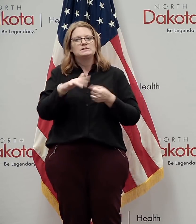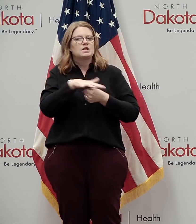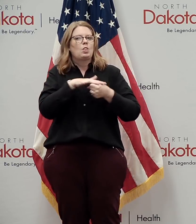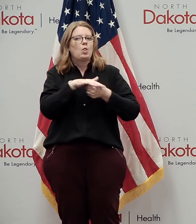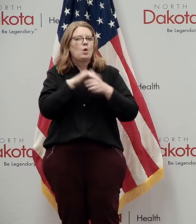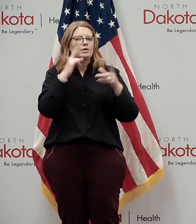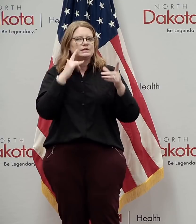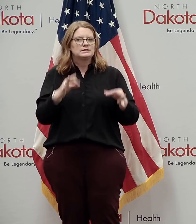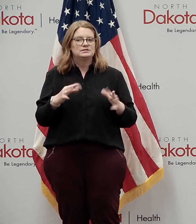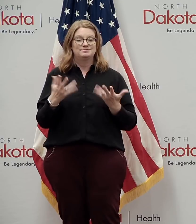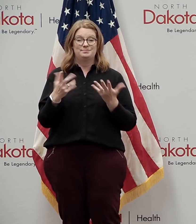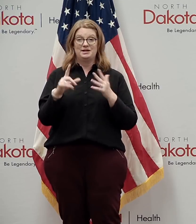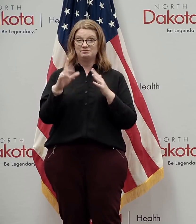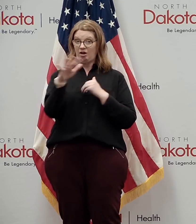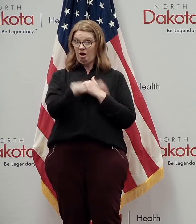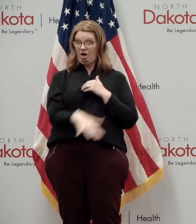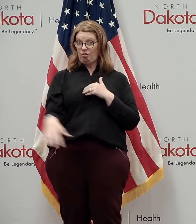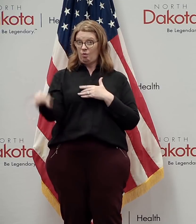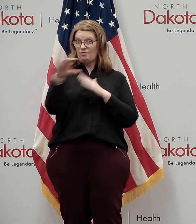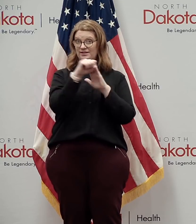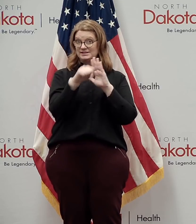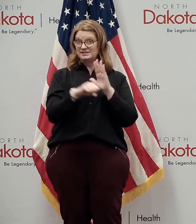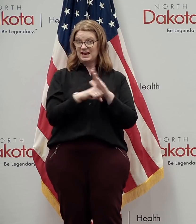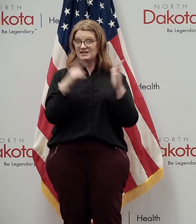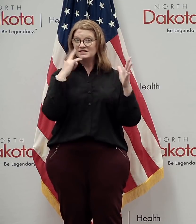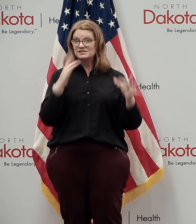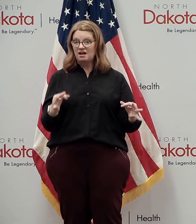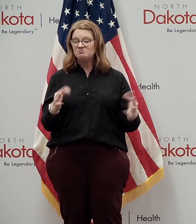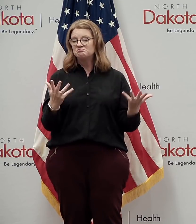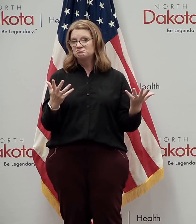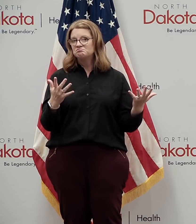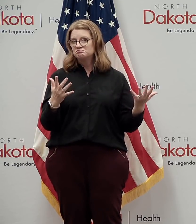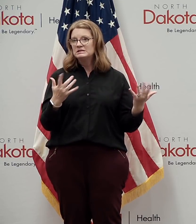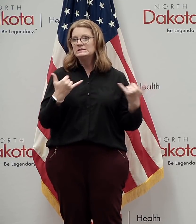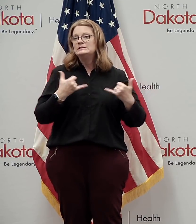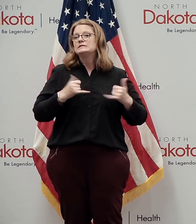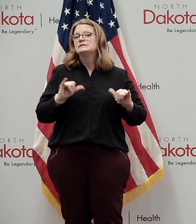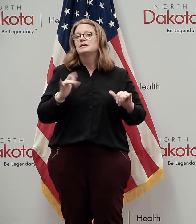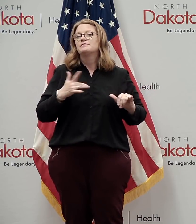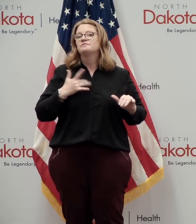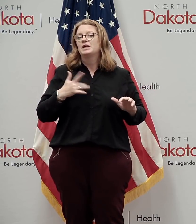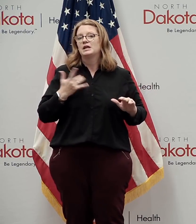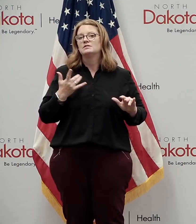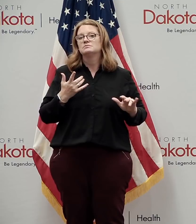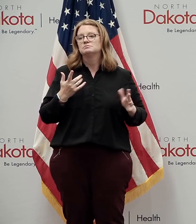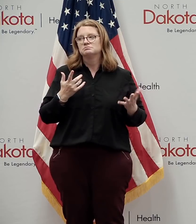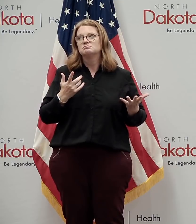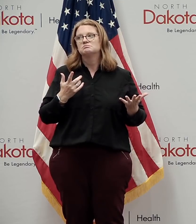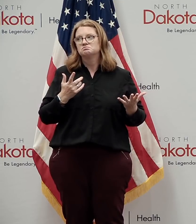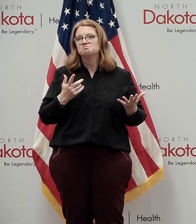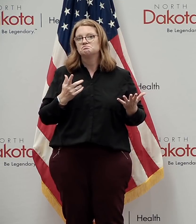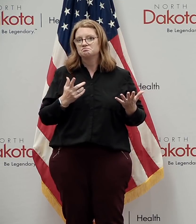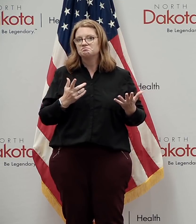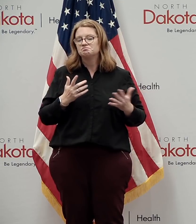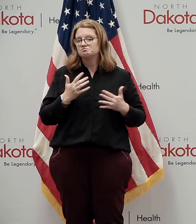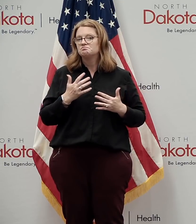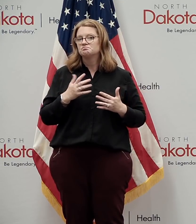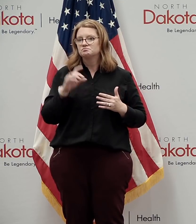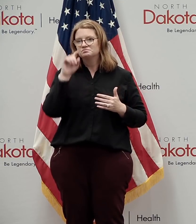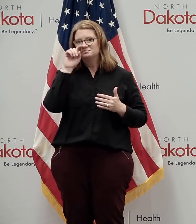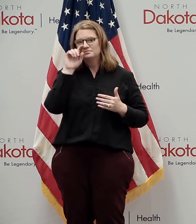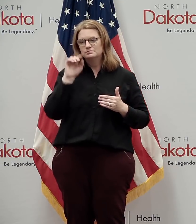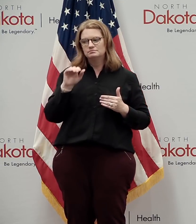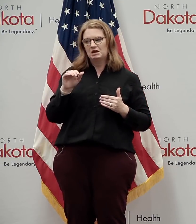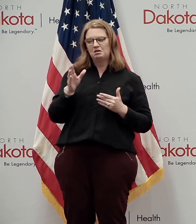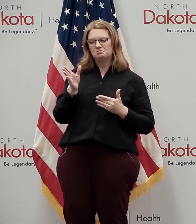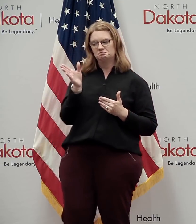But statewide, we still feel like we're positioned for success, but we've got some trend lines that we'd